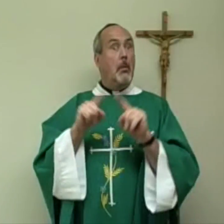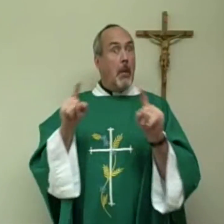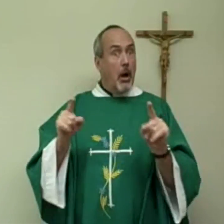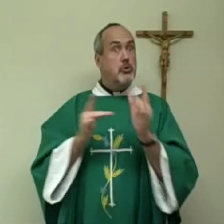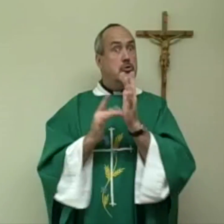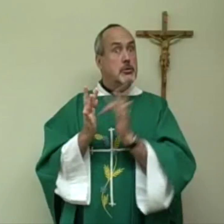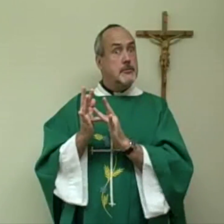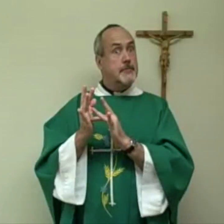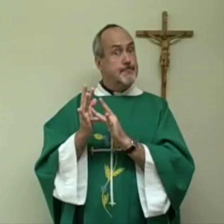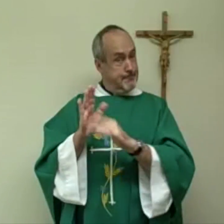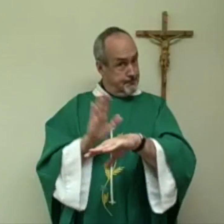forbids adultery.